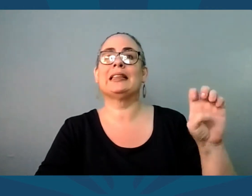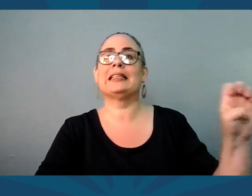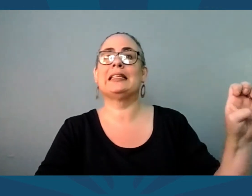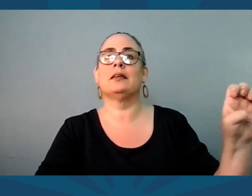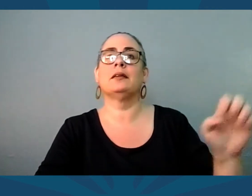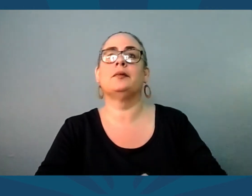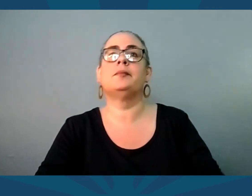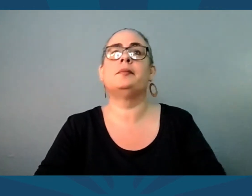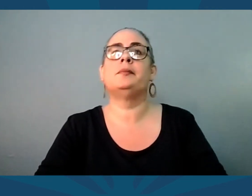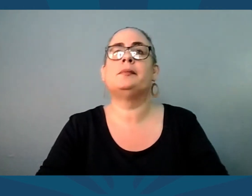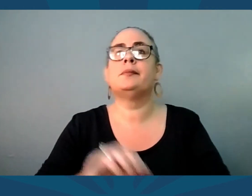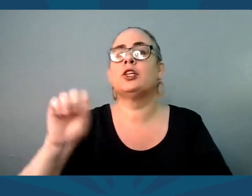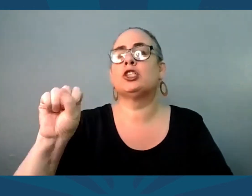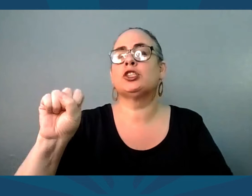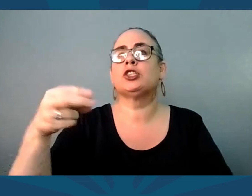Greeley